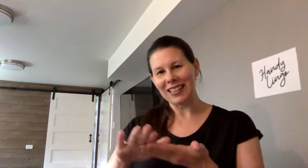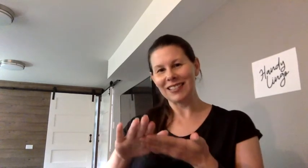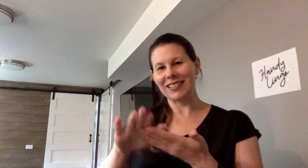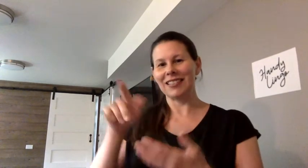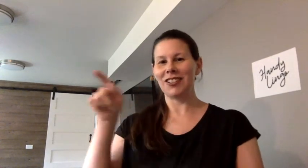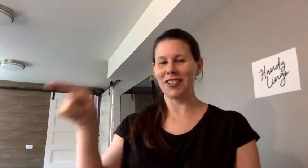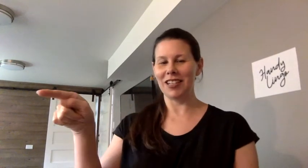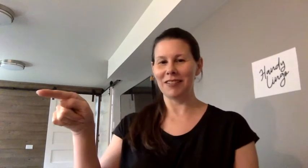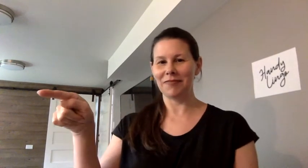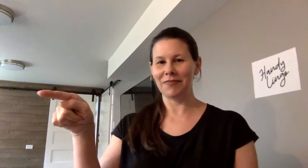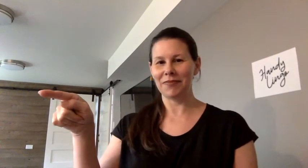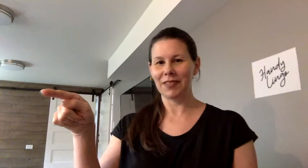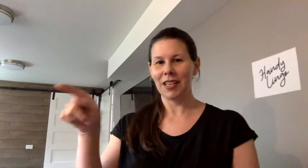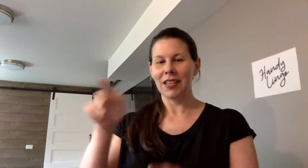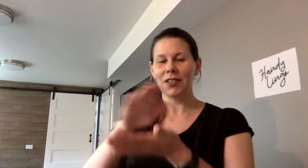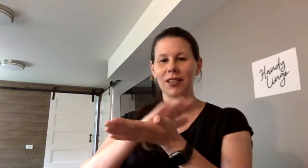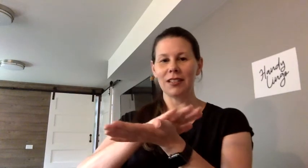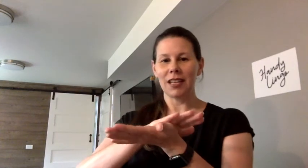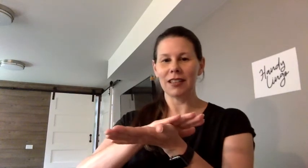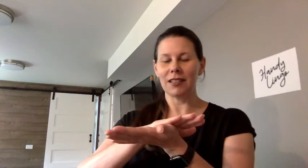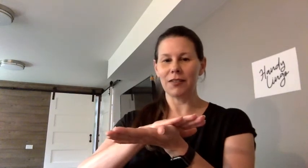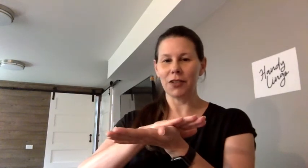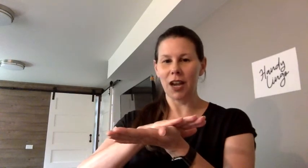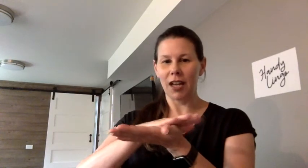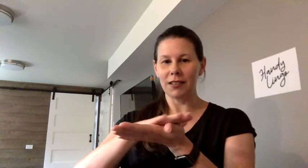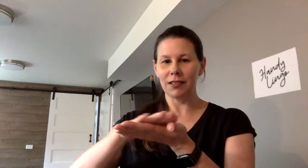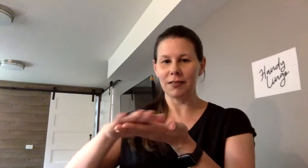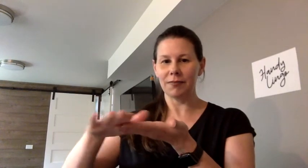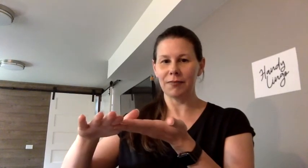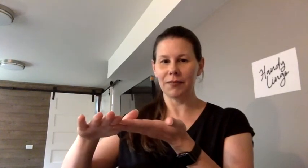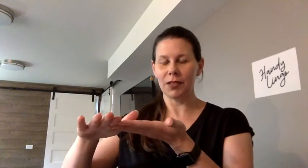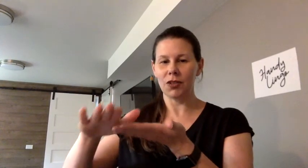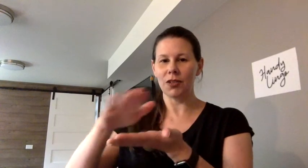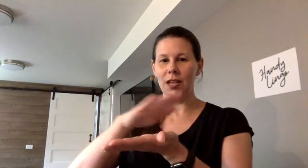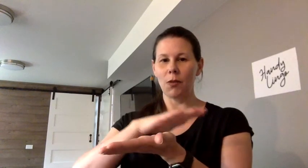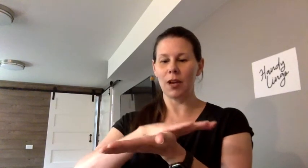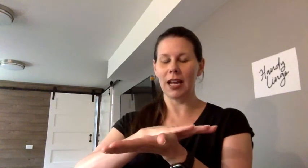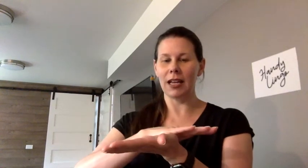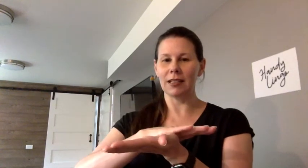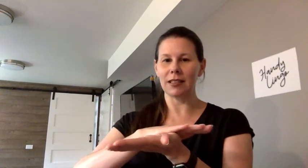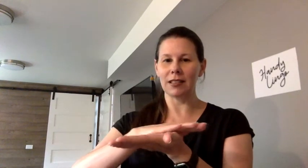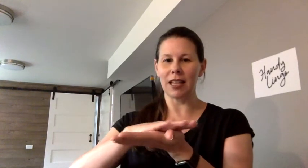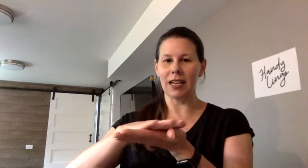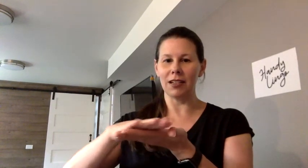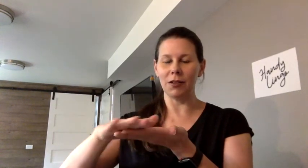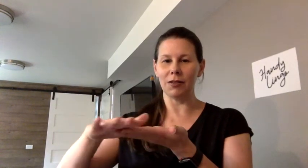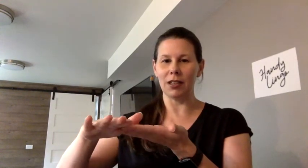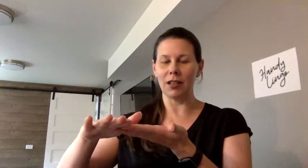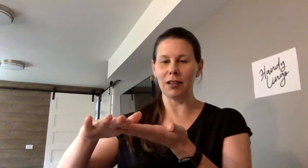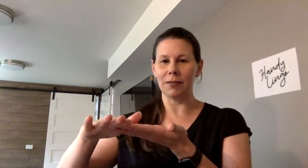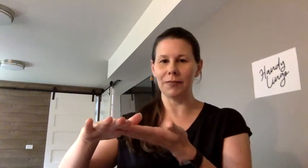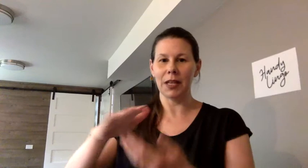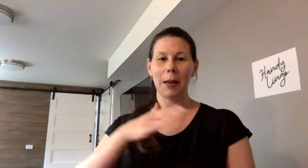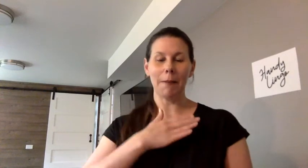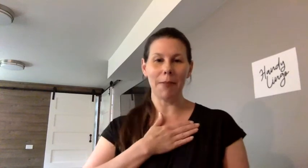nice she. So let's sign the sign for nice. You just take one hand and slide it over the other.